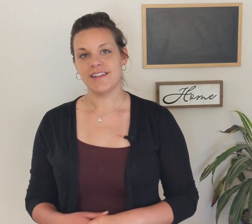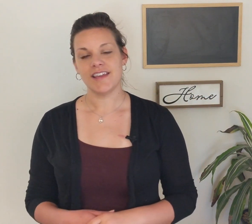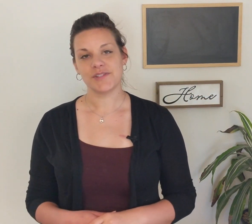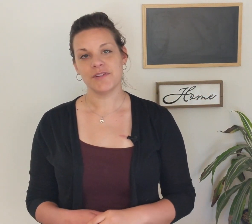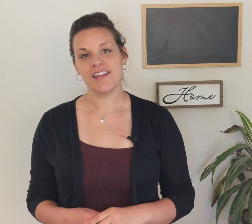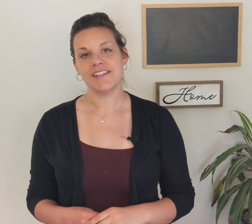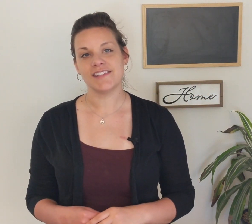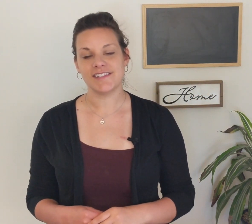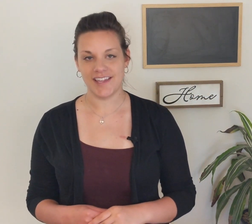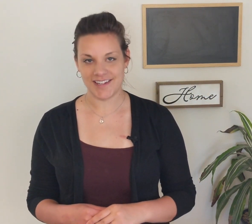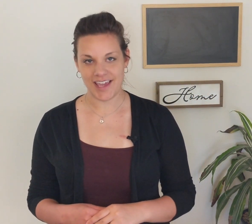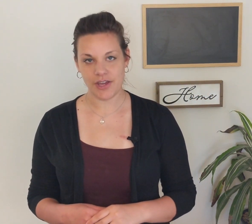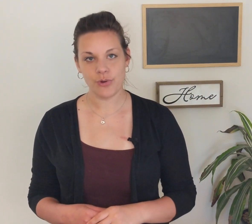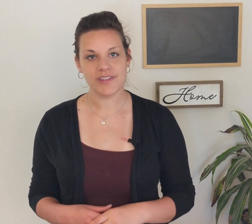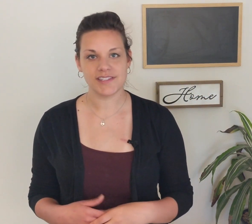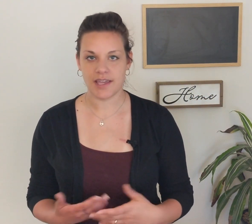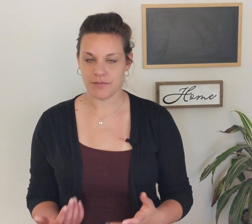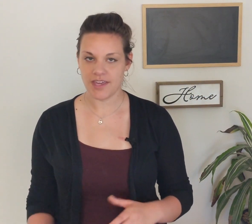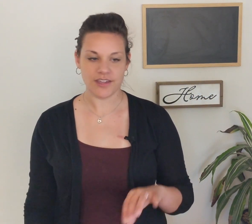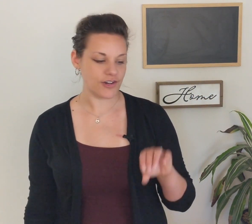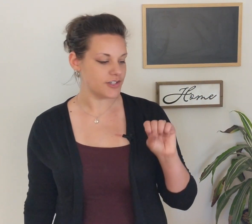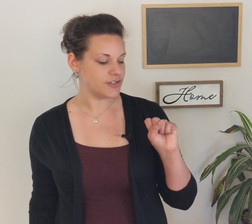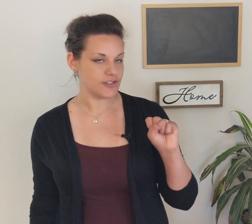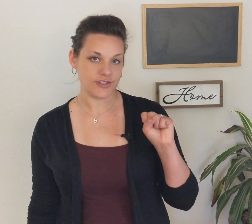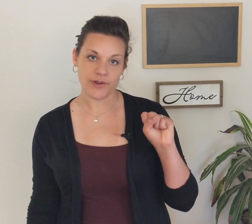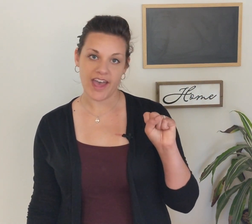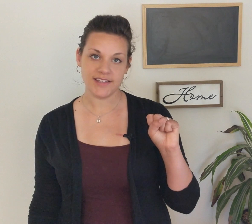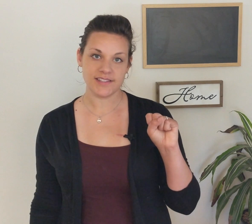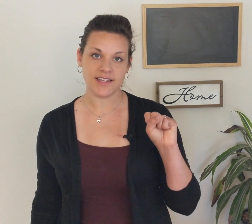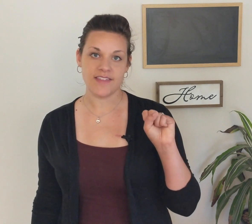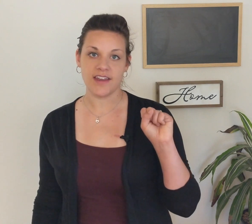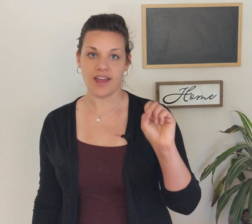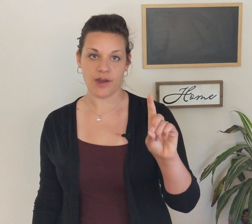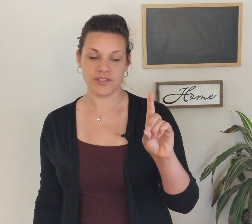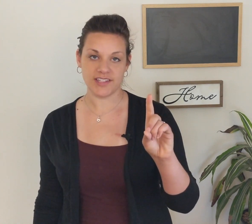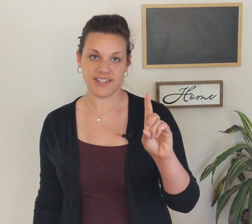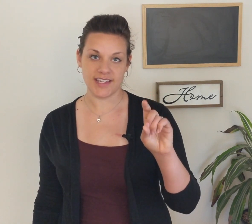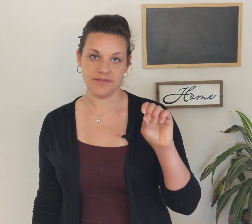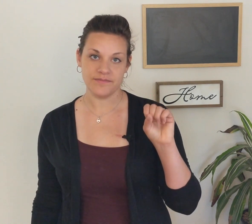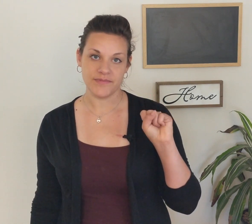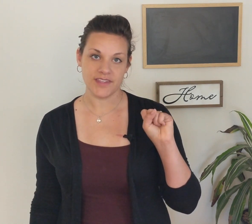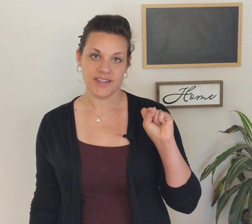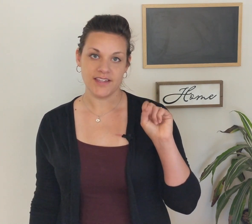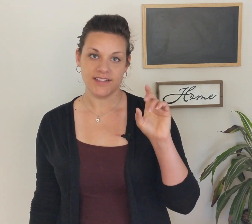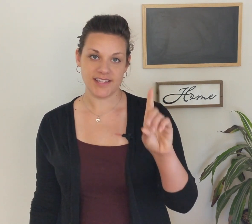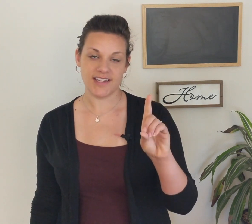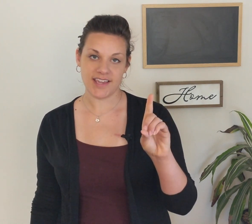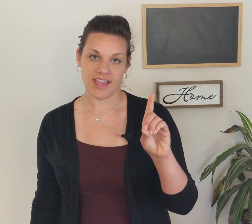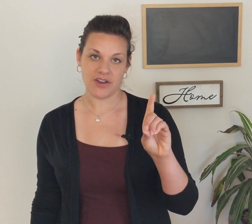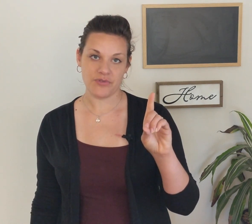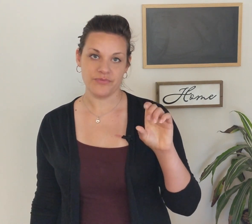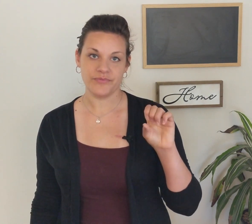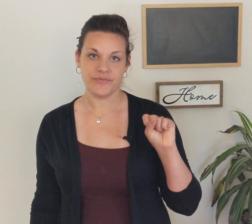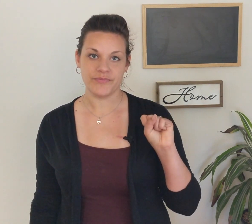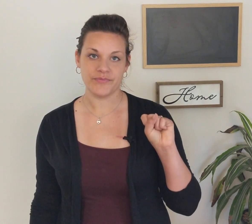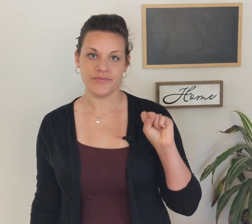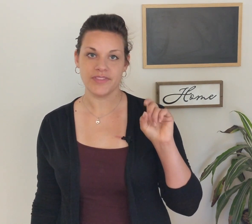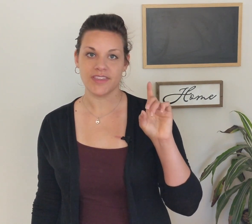Next one is San Diego. The same thing. You're gonna do S and then out to the D. San Diego.